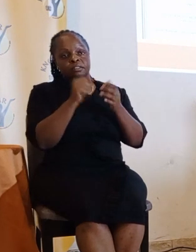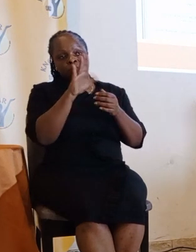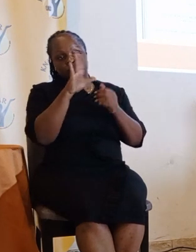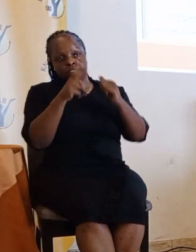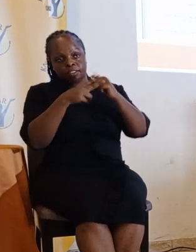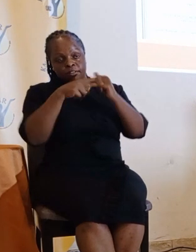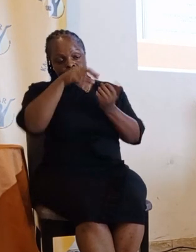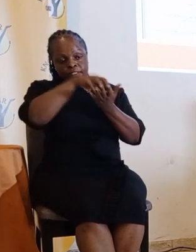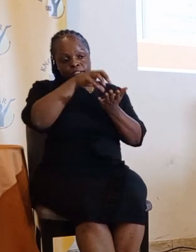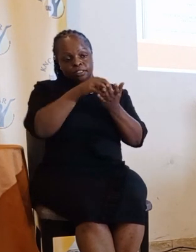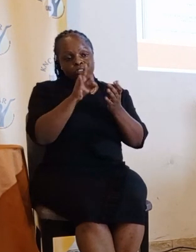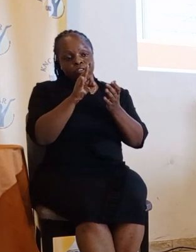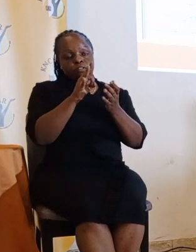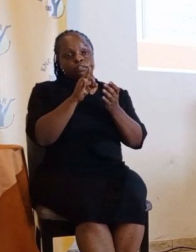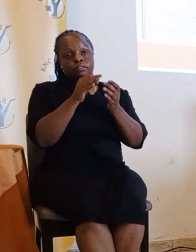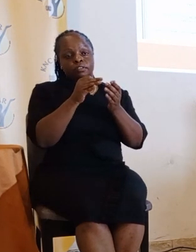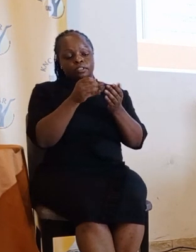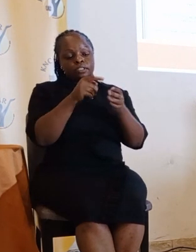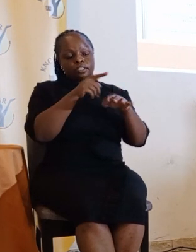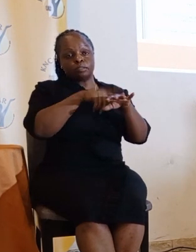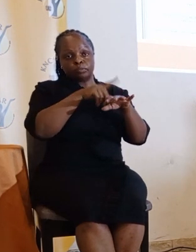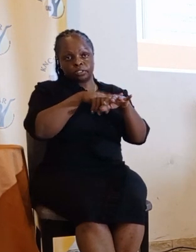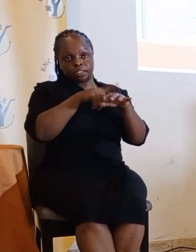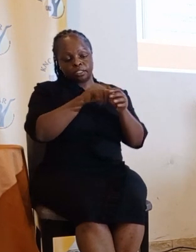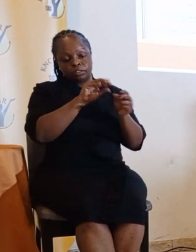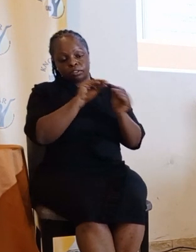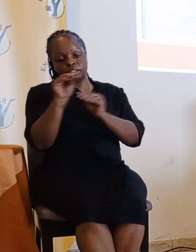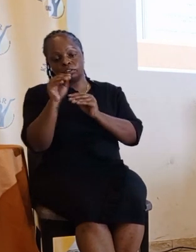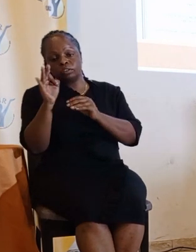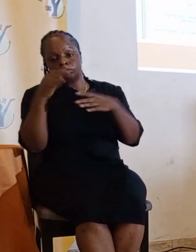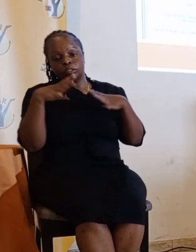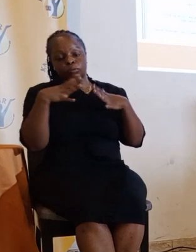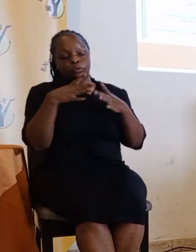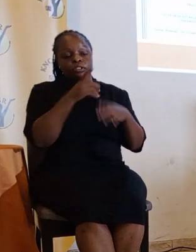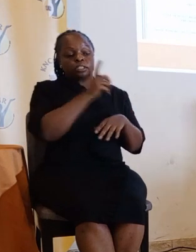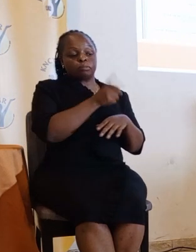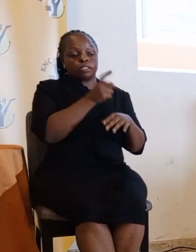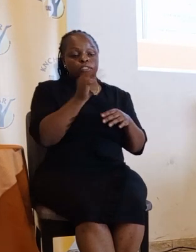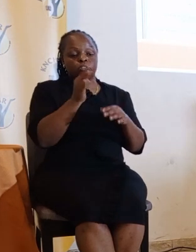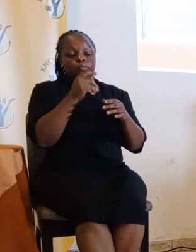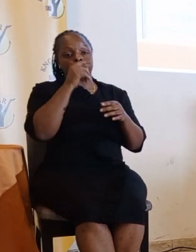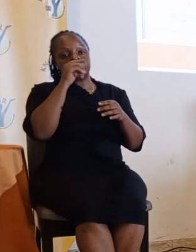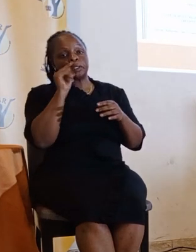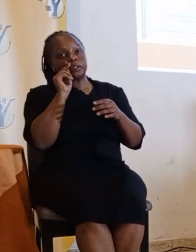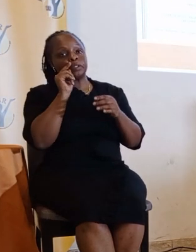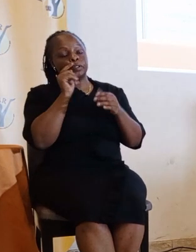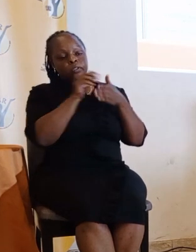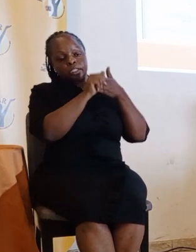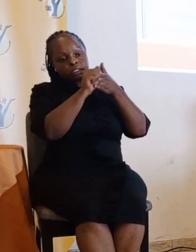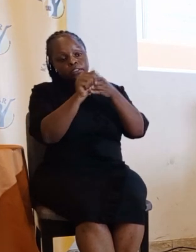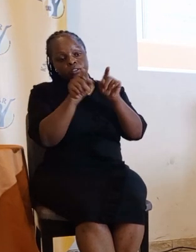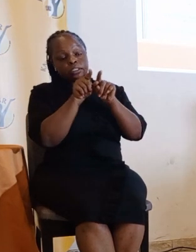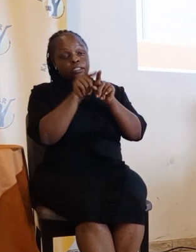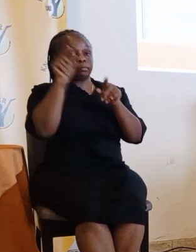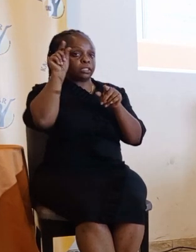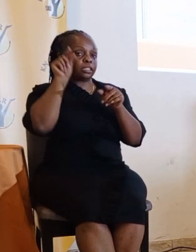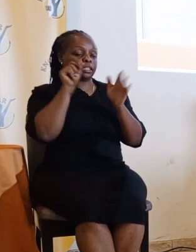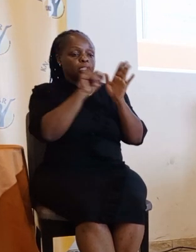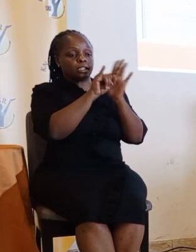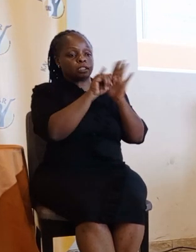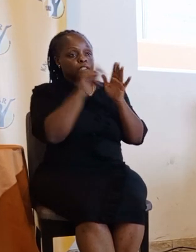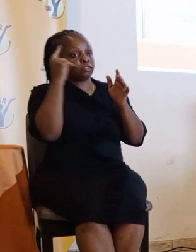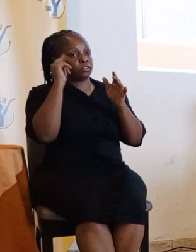forced temporary relocation of persons suspected to be of sexual orientation and gender identity for fear